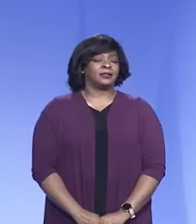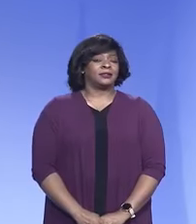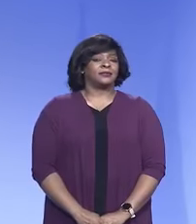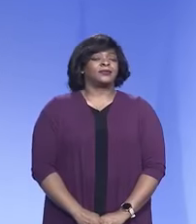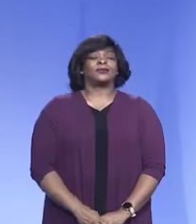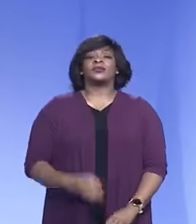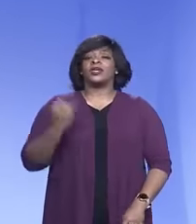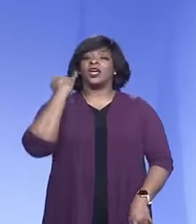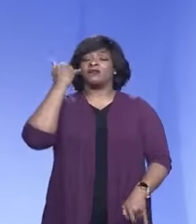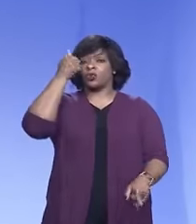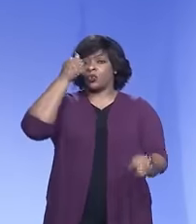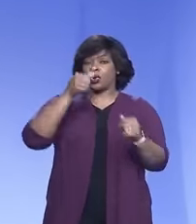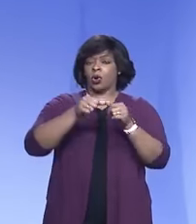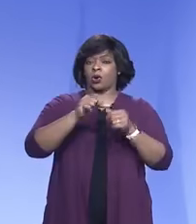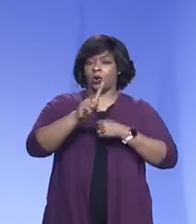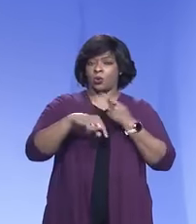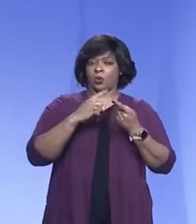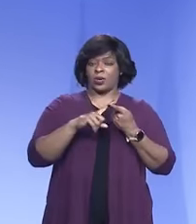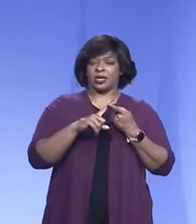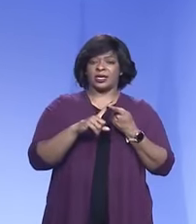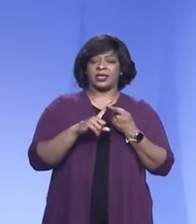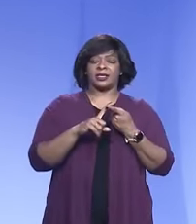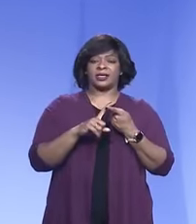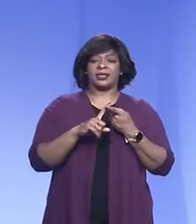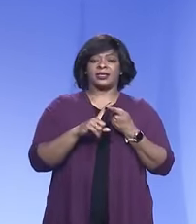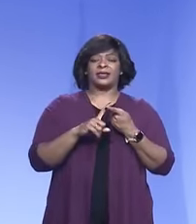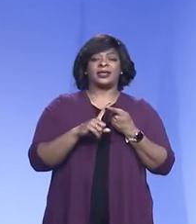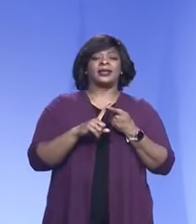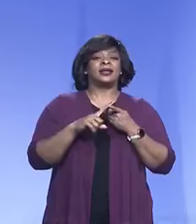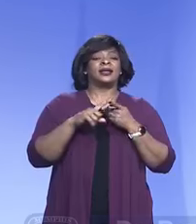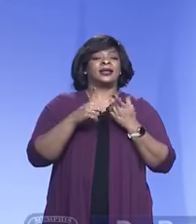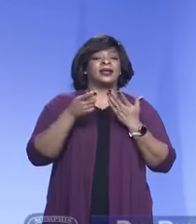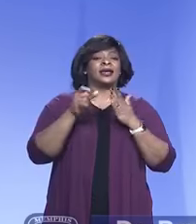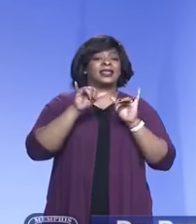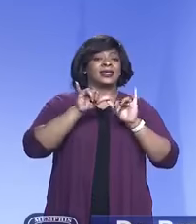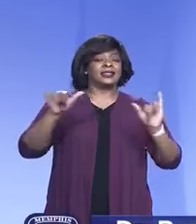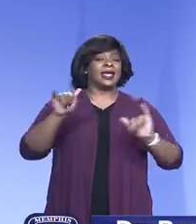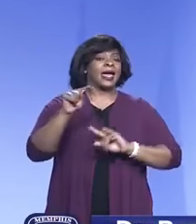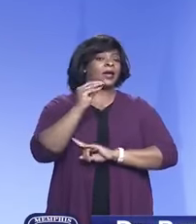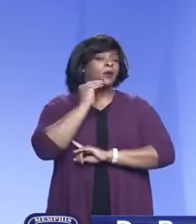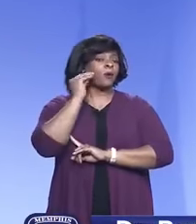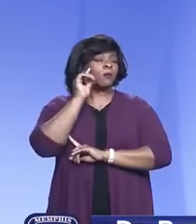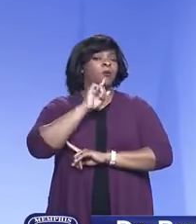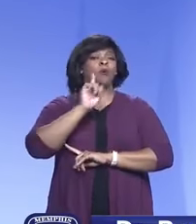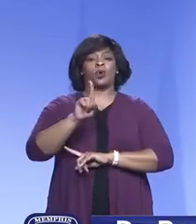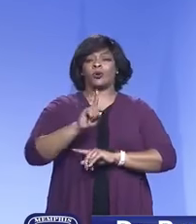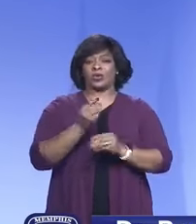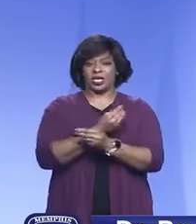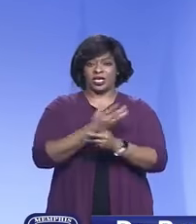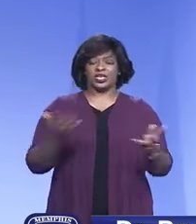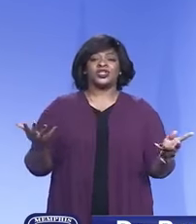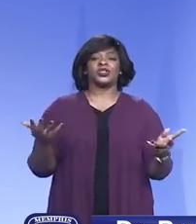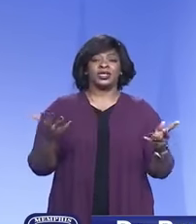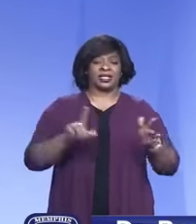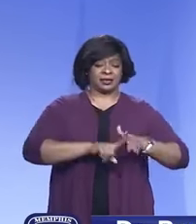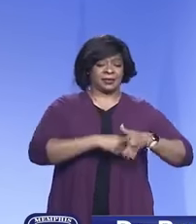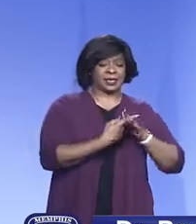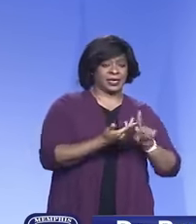So if you recall, when the stay-at-home order was issued in the